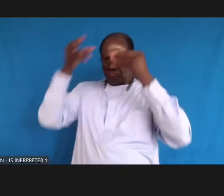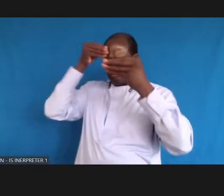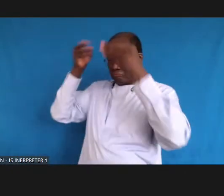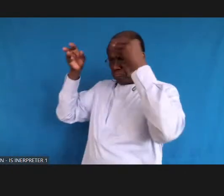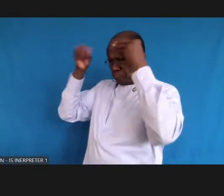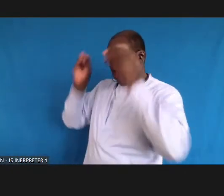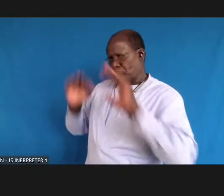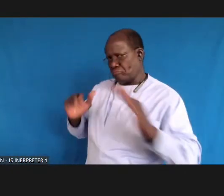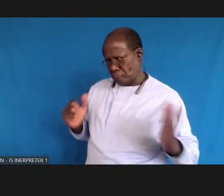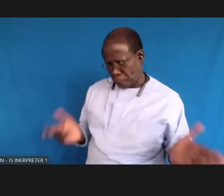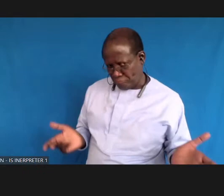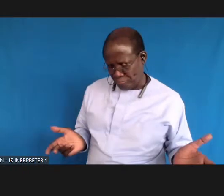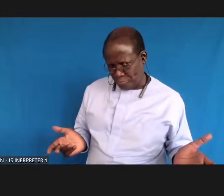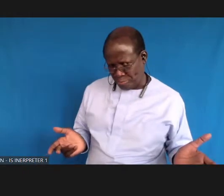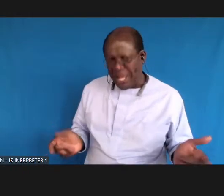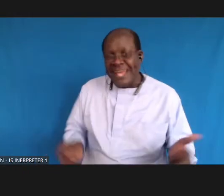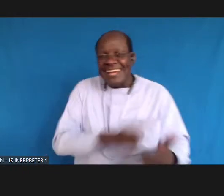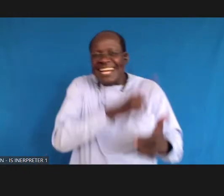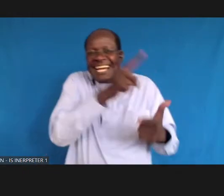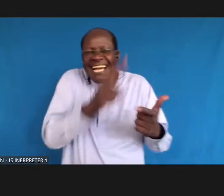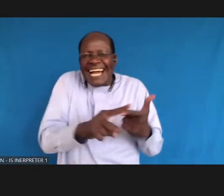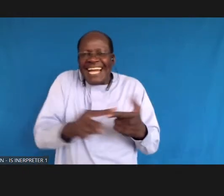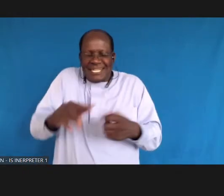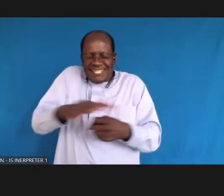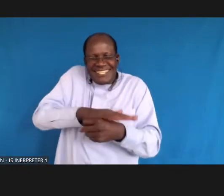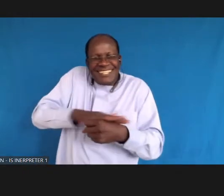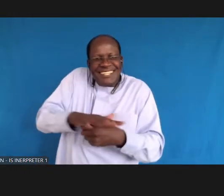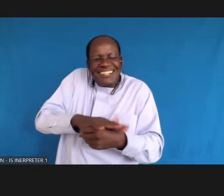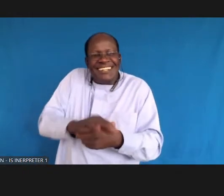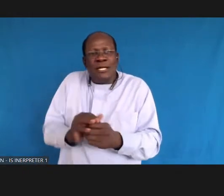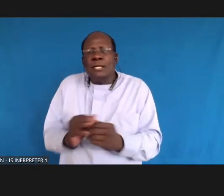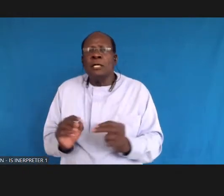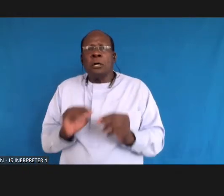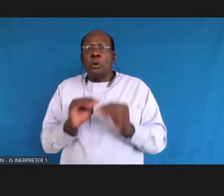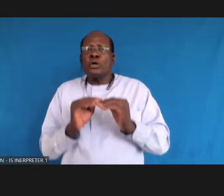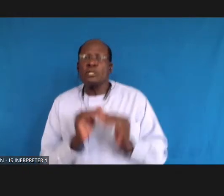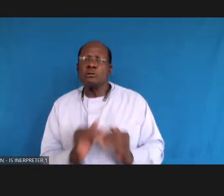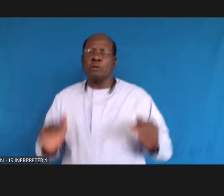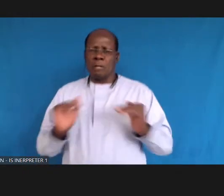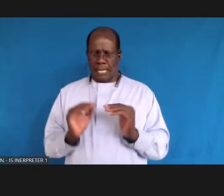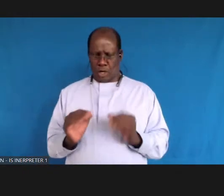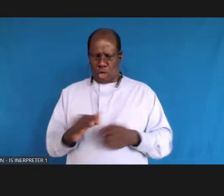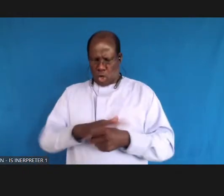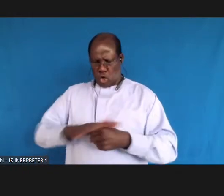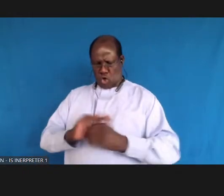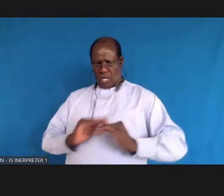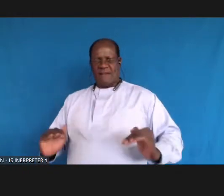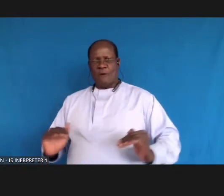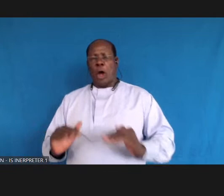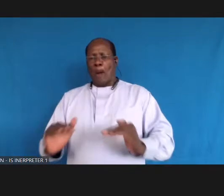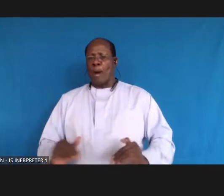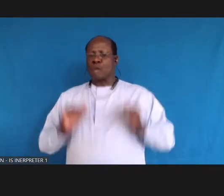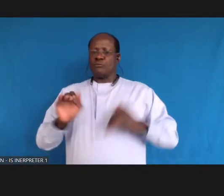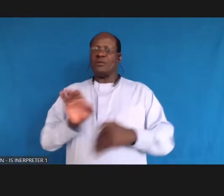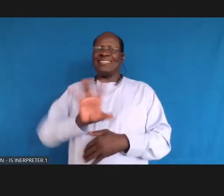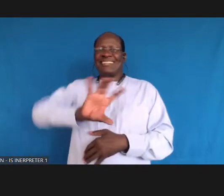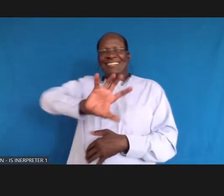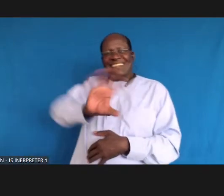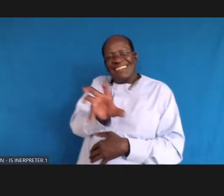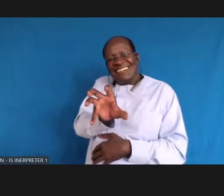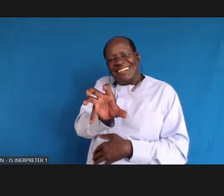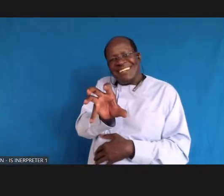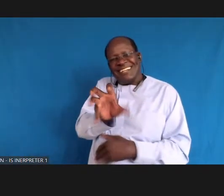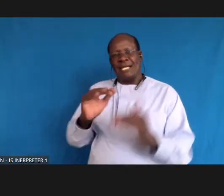talk about local level, we cannot ignore national level. At the end of the day, we are in one state, one